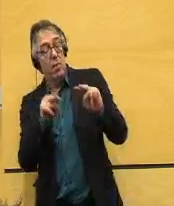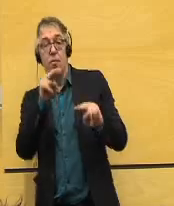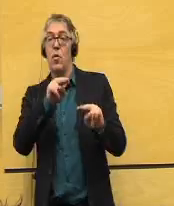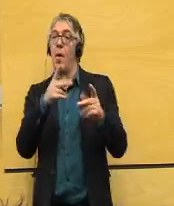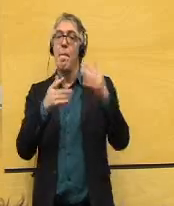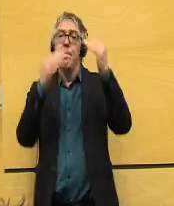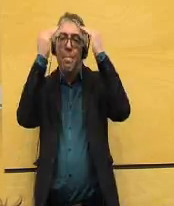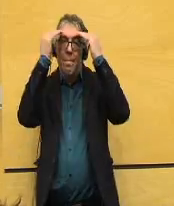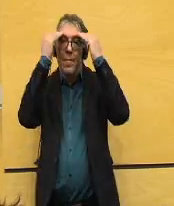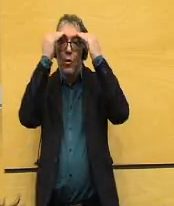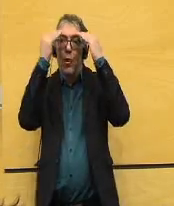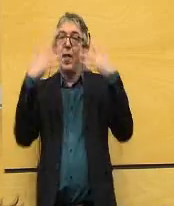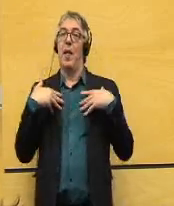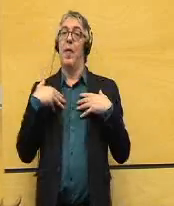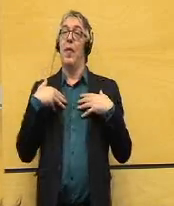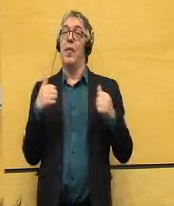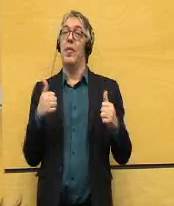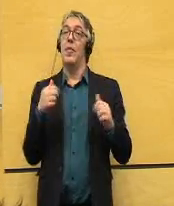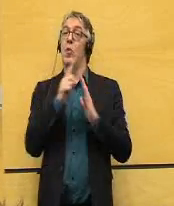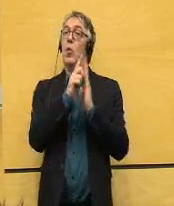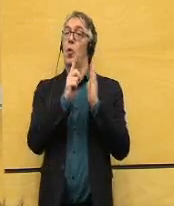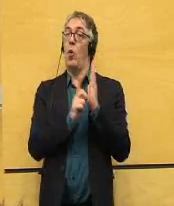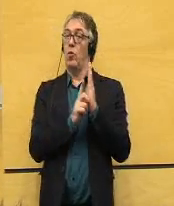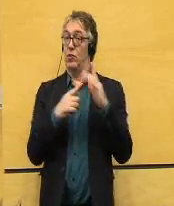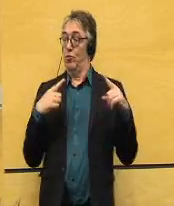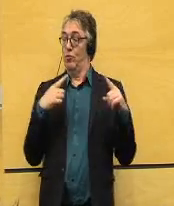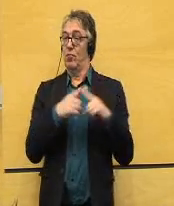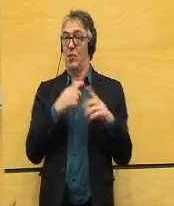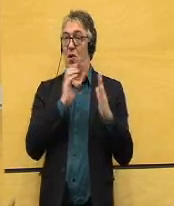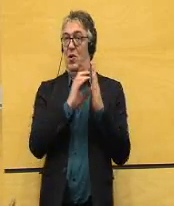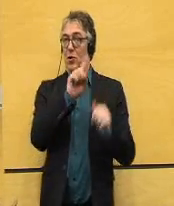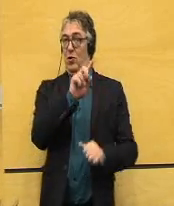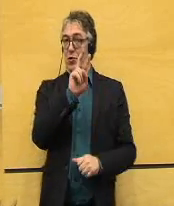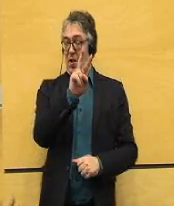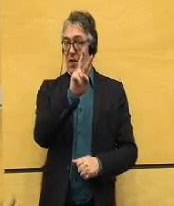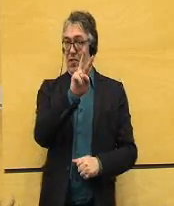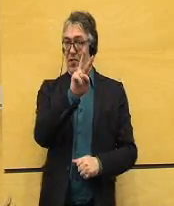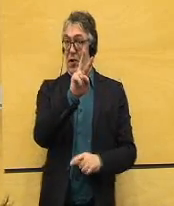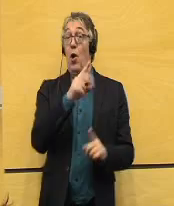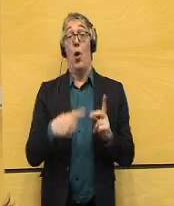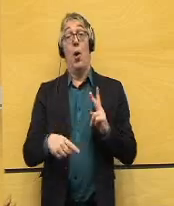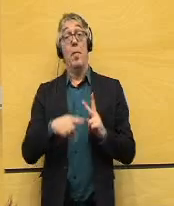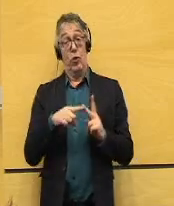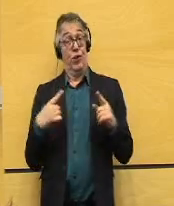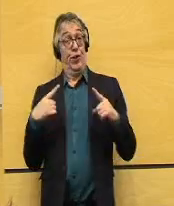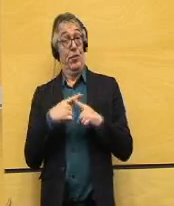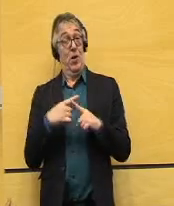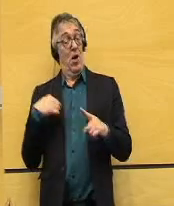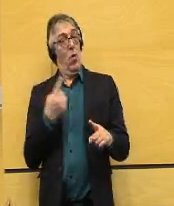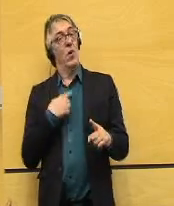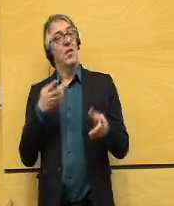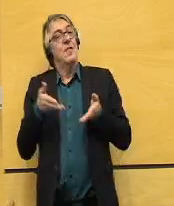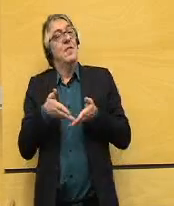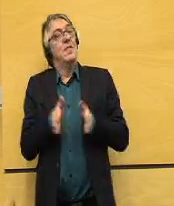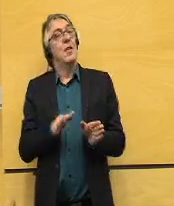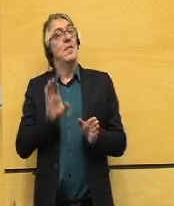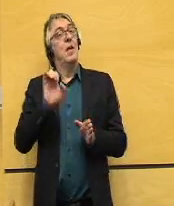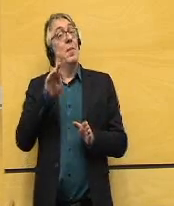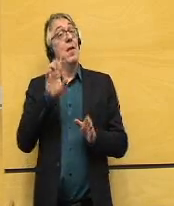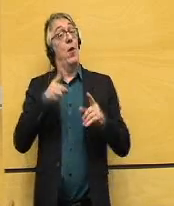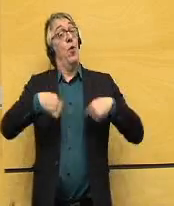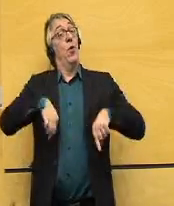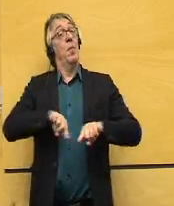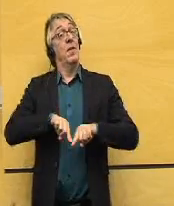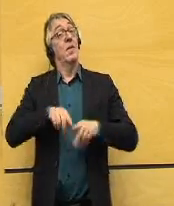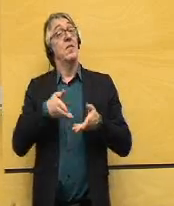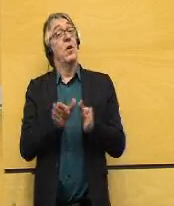mental health laws, which are in contradiction to Article 12 and our general comment number 1? And also I would like